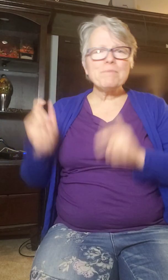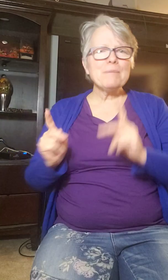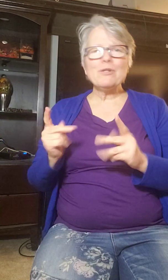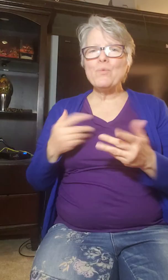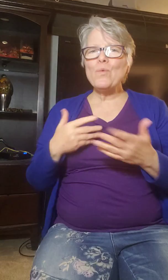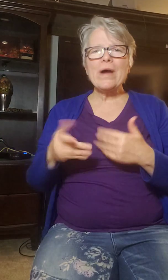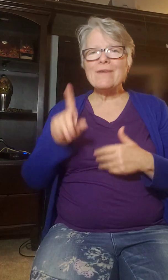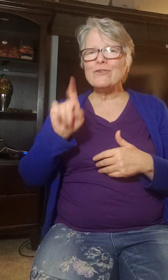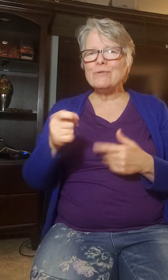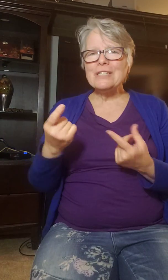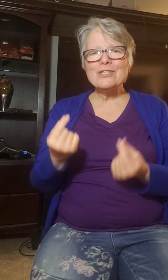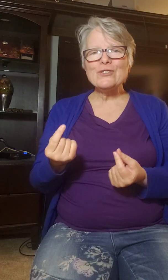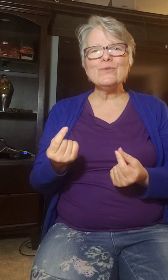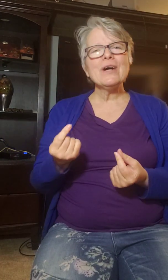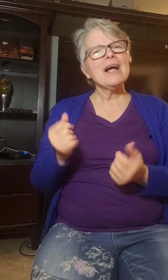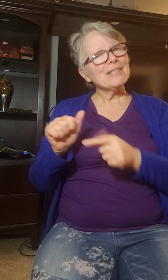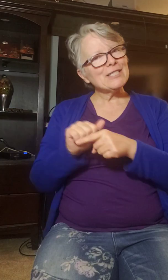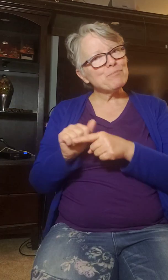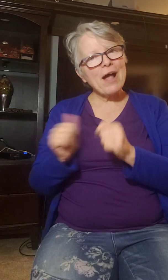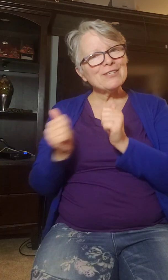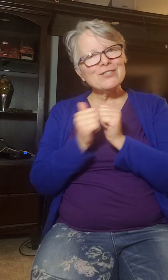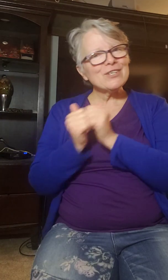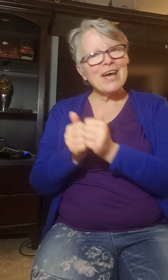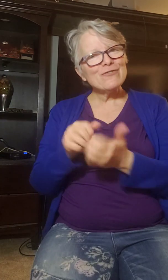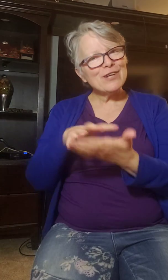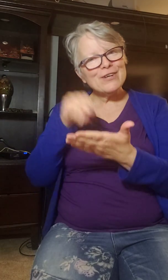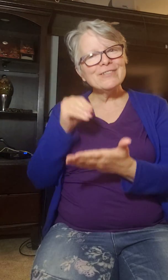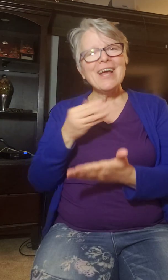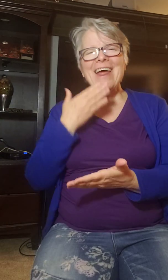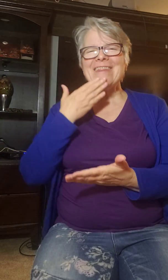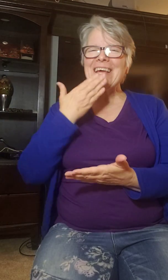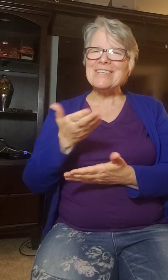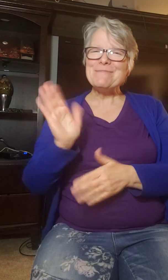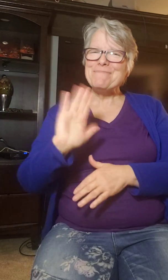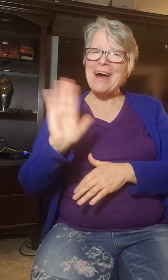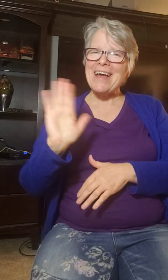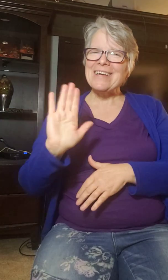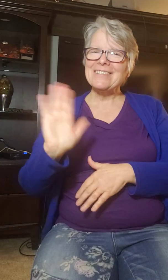people, whatever you need to do. Let's practice together and learn. Thank you. Bye.